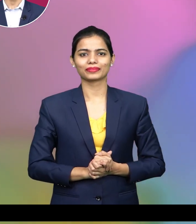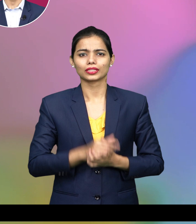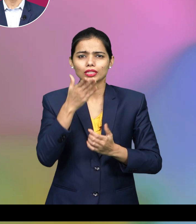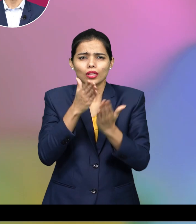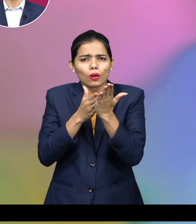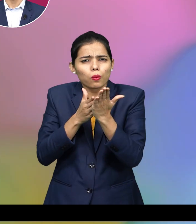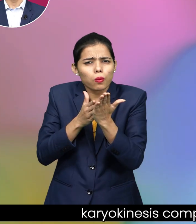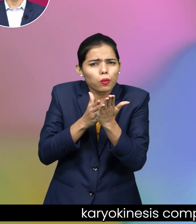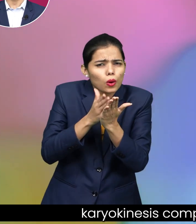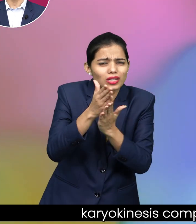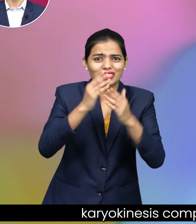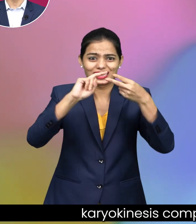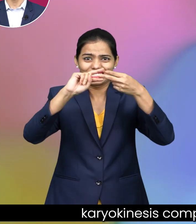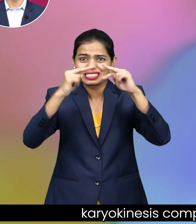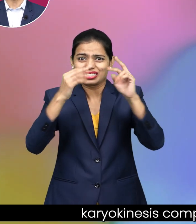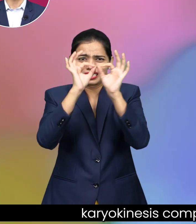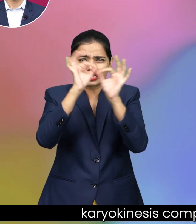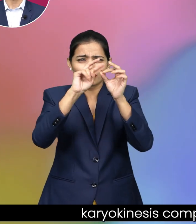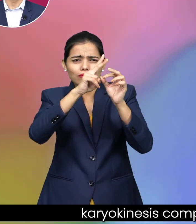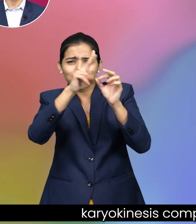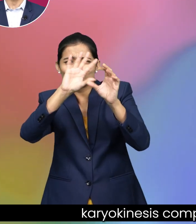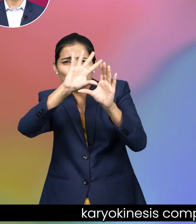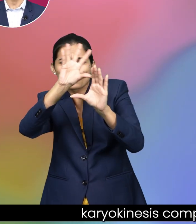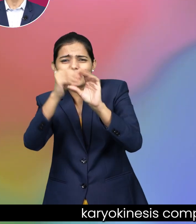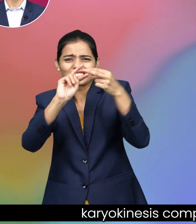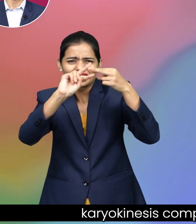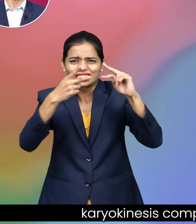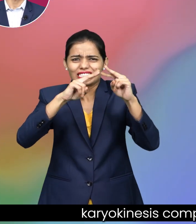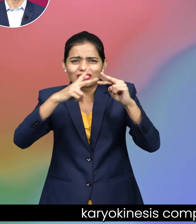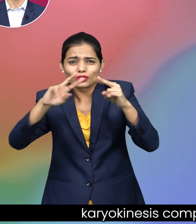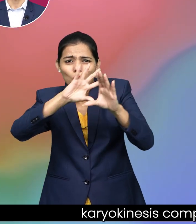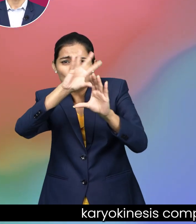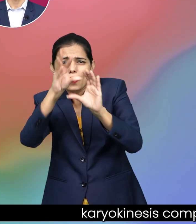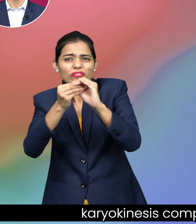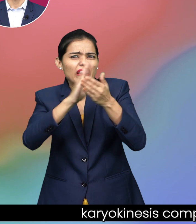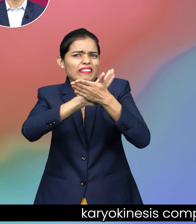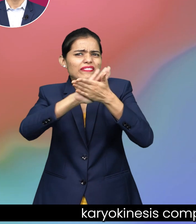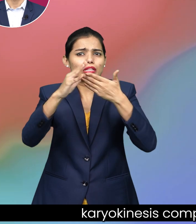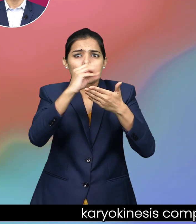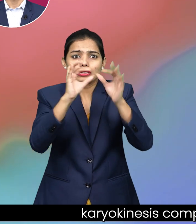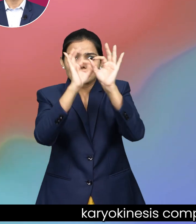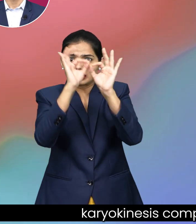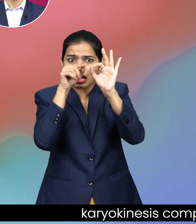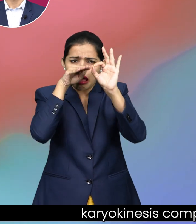In this way, karyokinesis completes and cytokinesis begins.